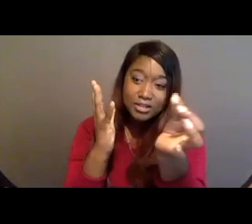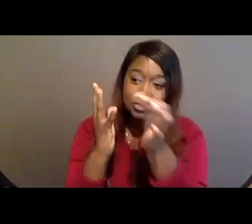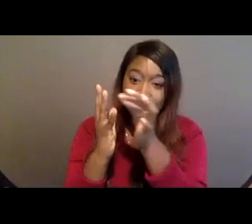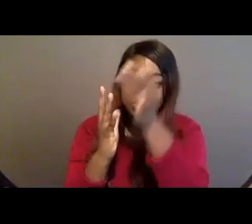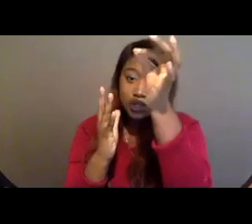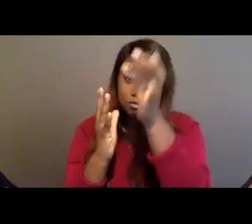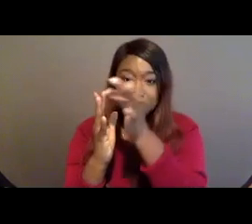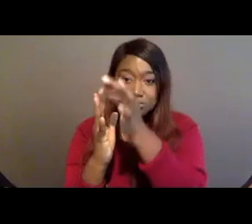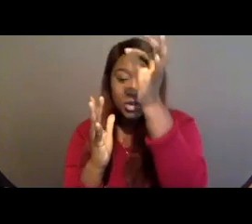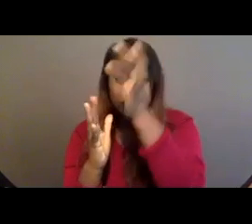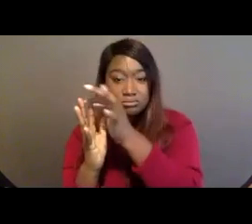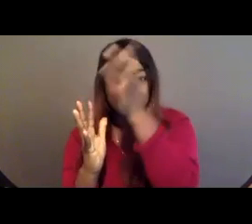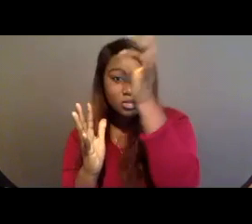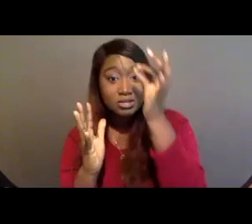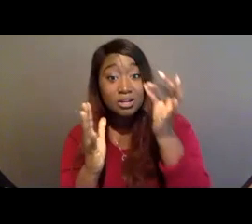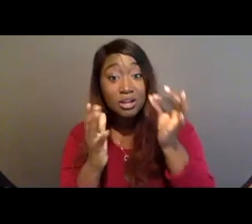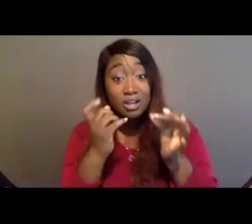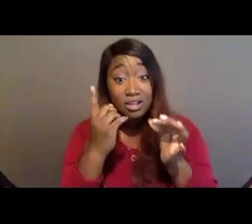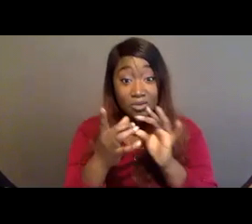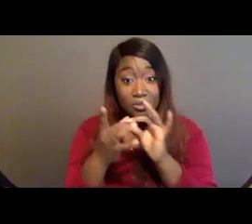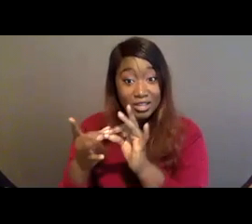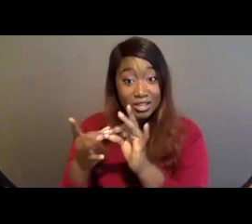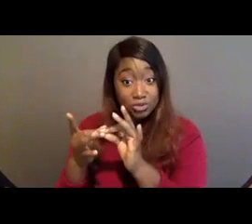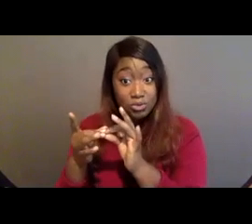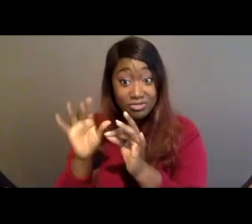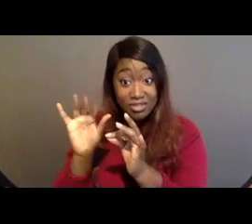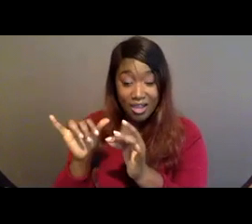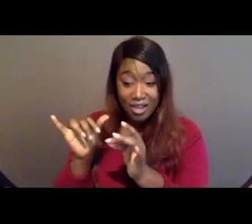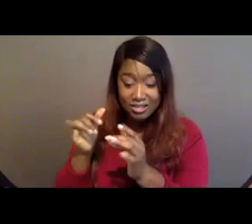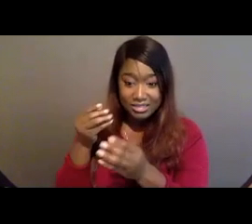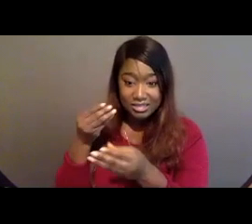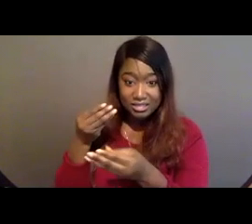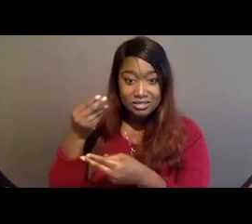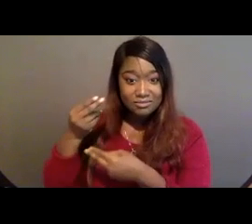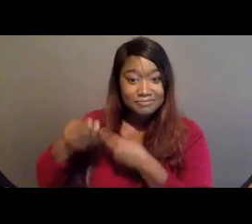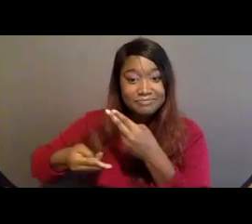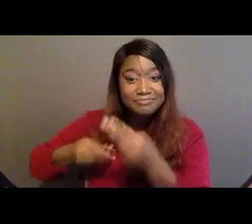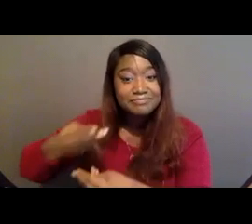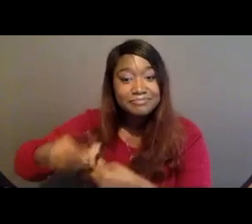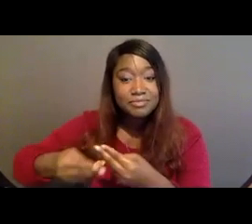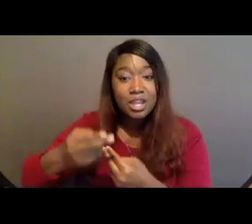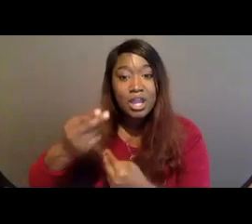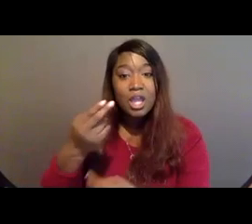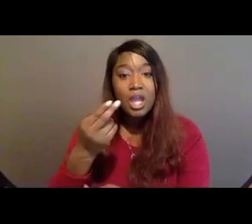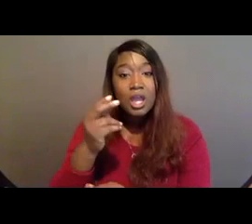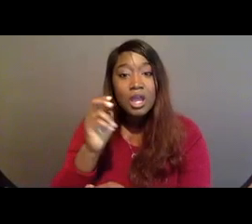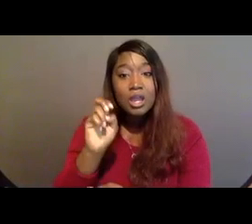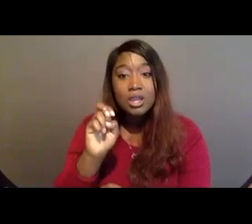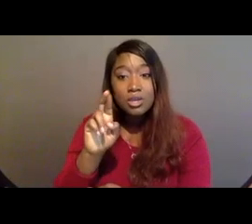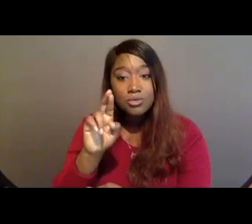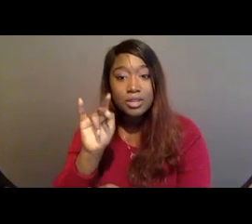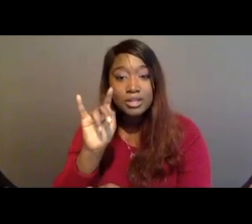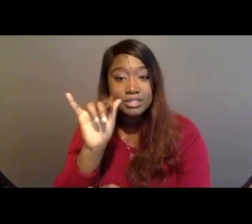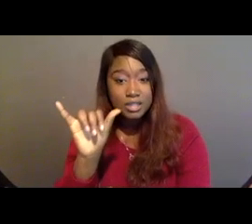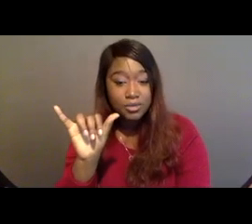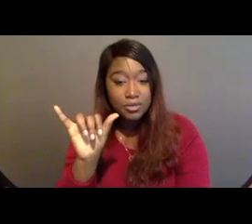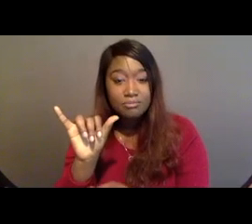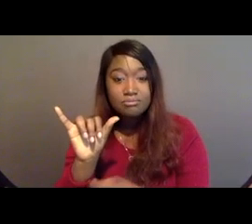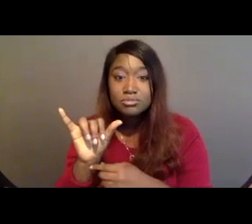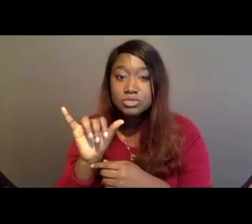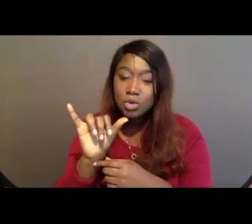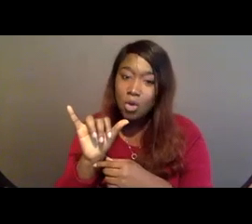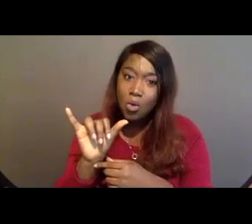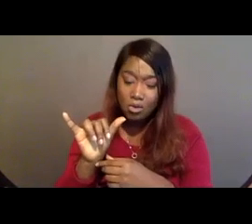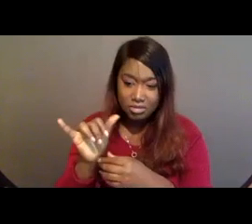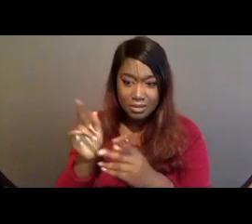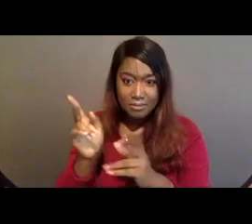have hereditary. So what we inherit, a succession, what comes after us is implied here,